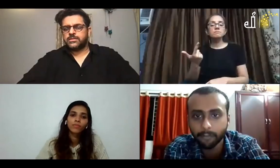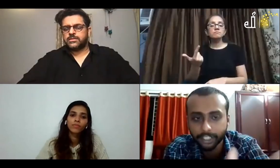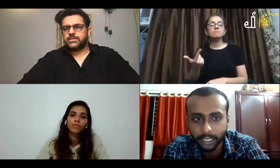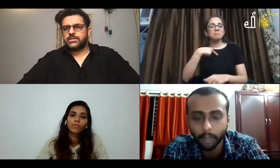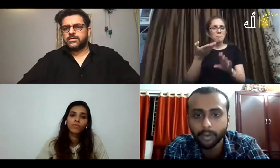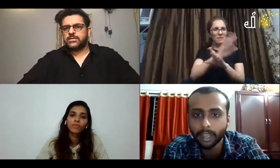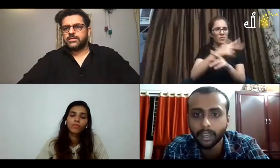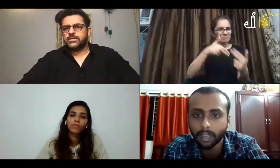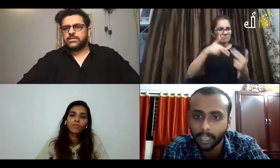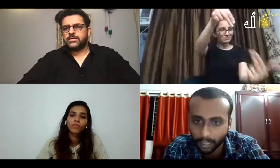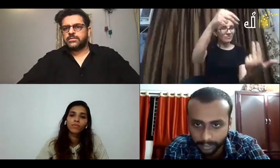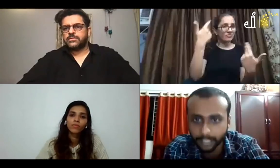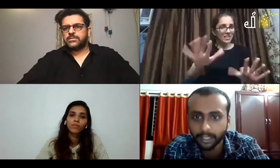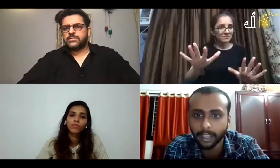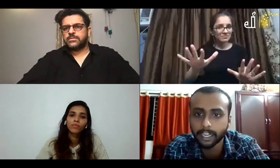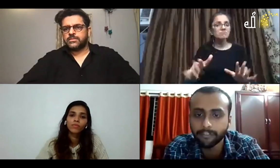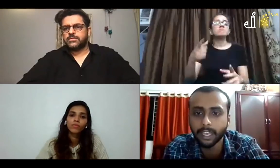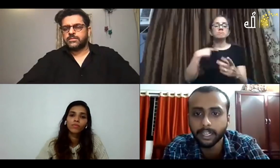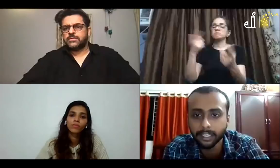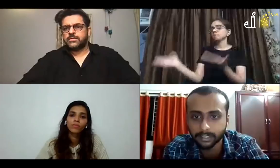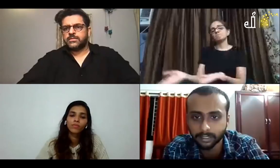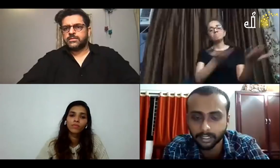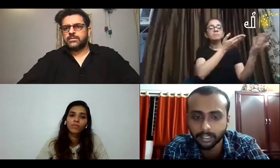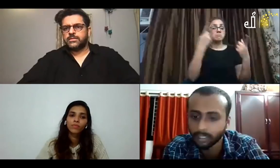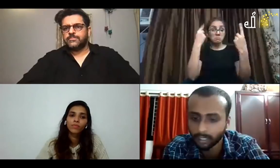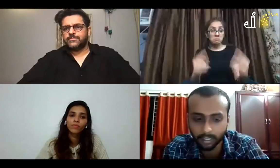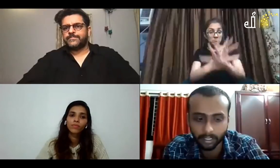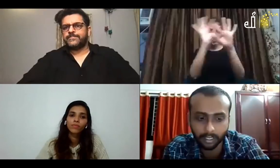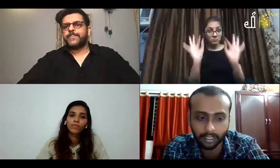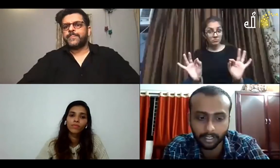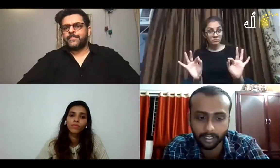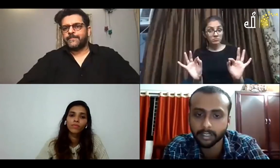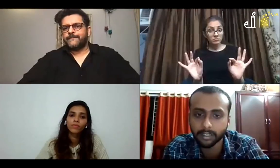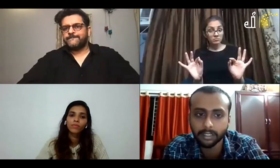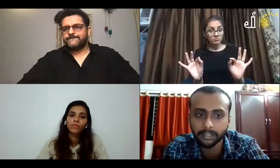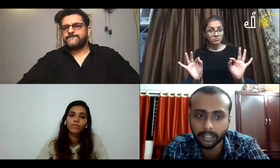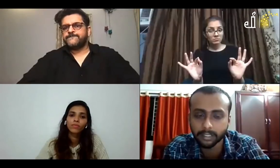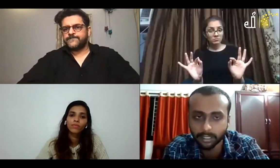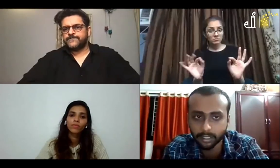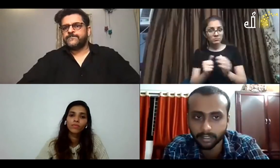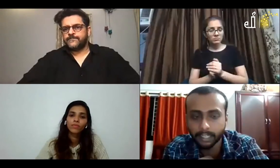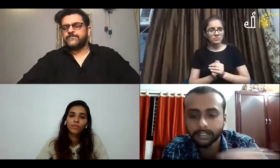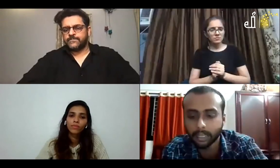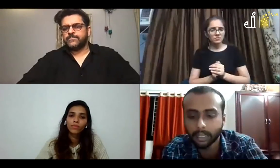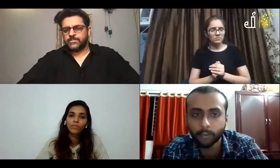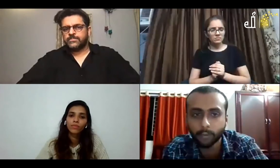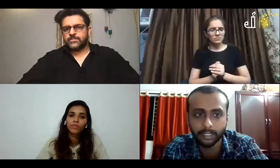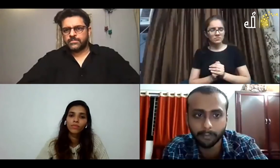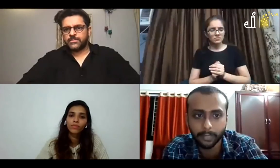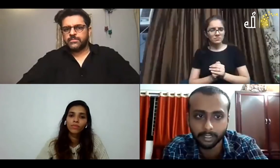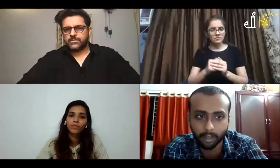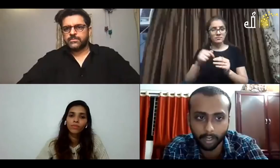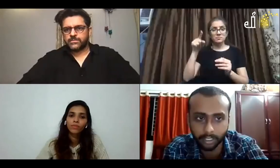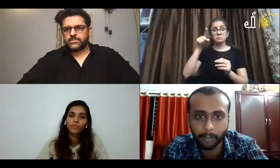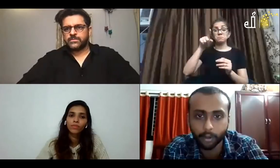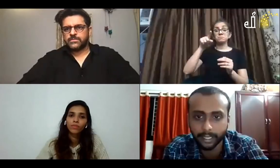I have mentioned above are checked, and if that is uh, that is coming into picture, that